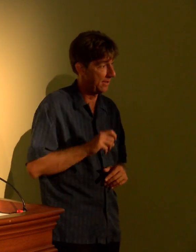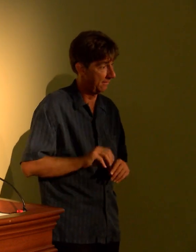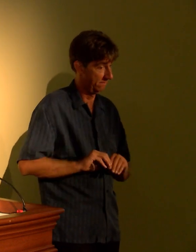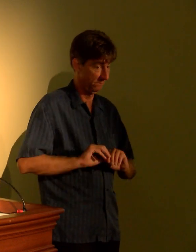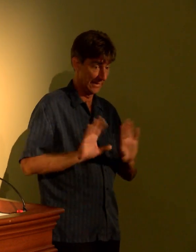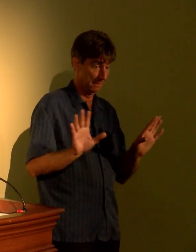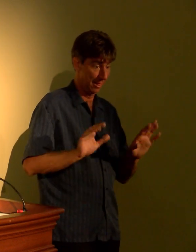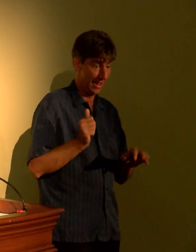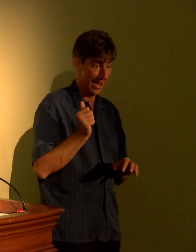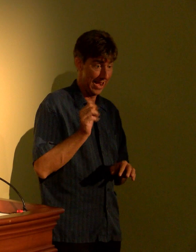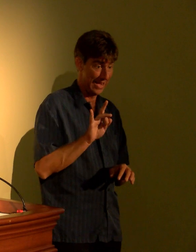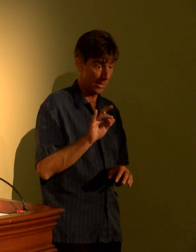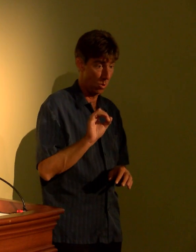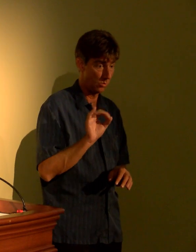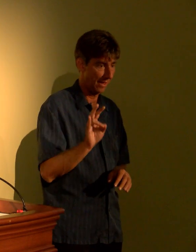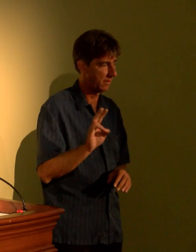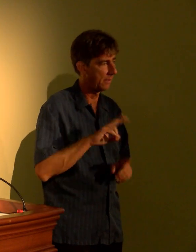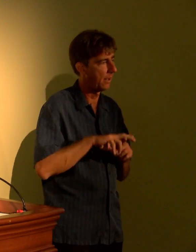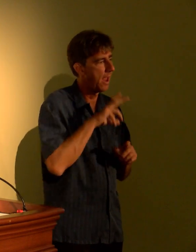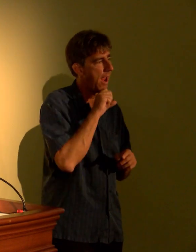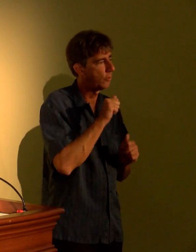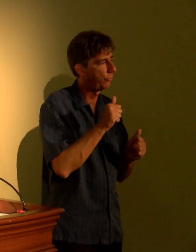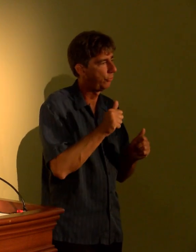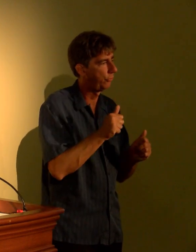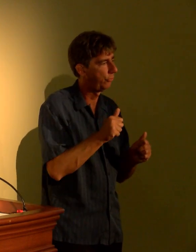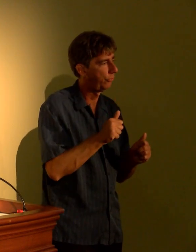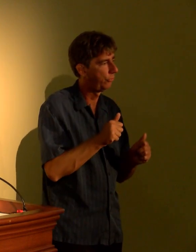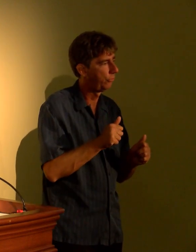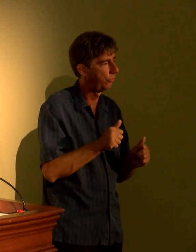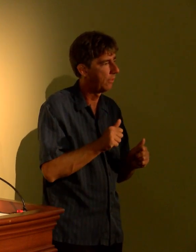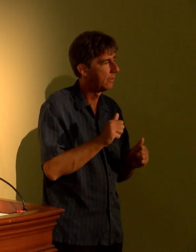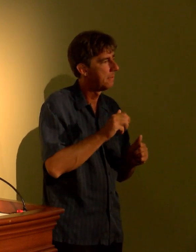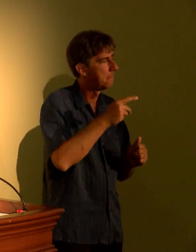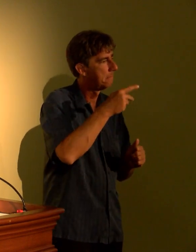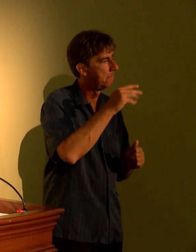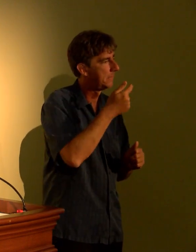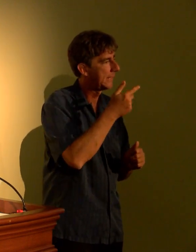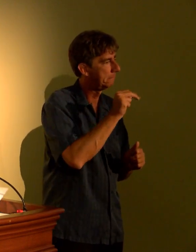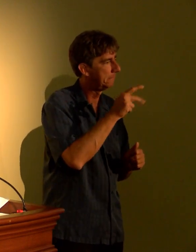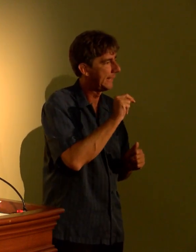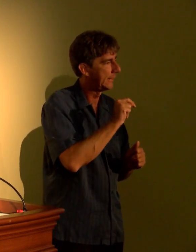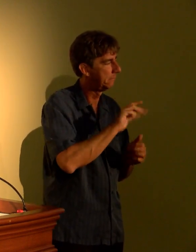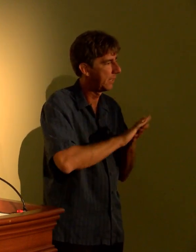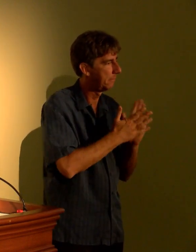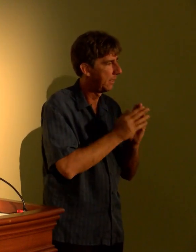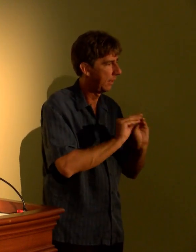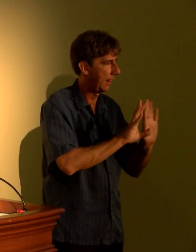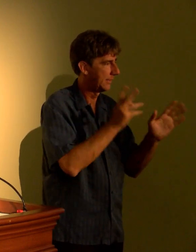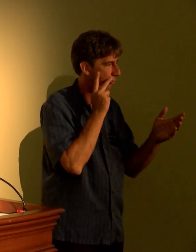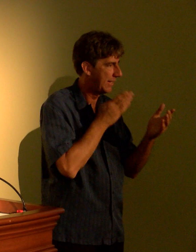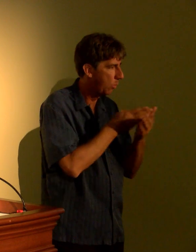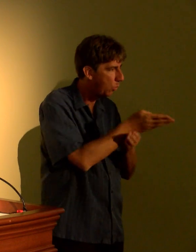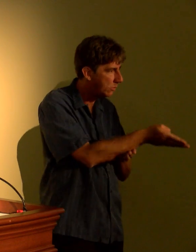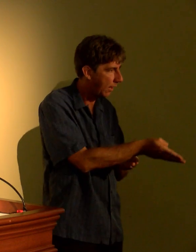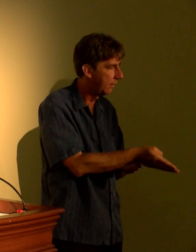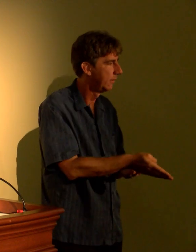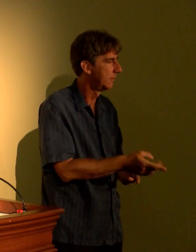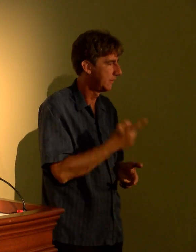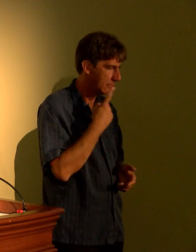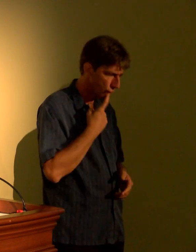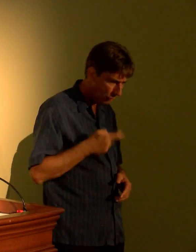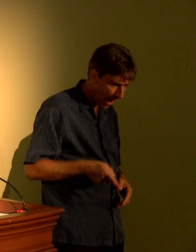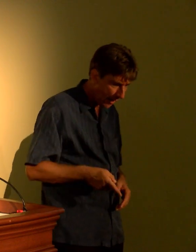It becomes visible over age as some pigment layers become translucent. But a terrific, terrific